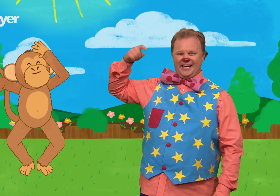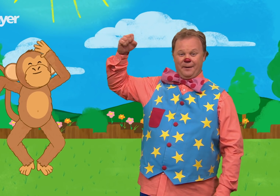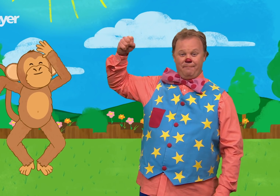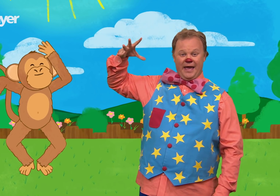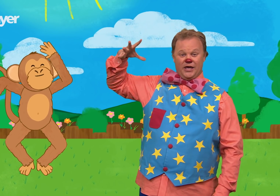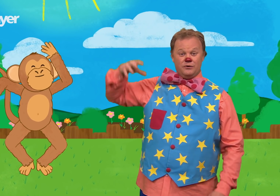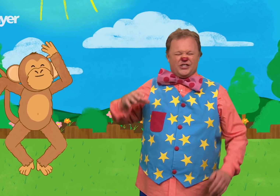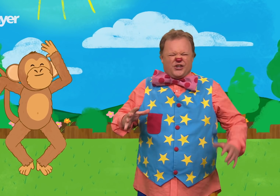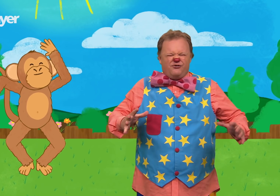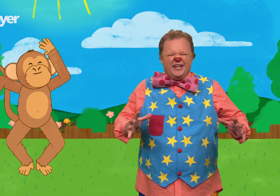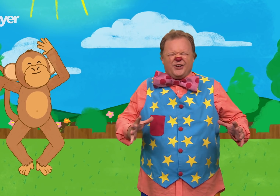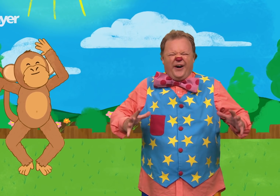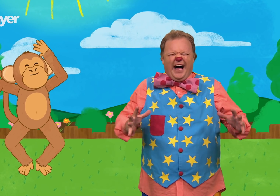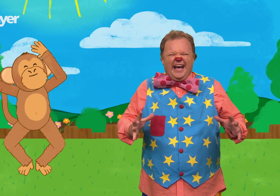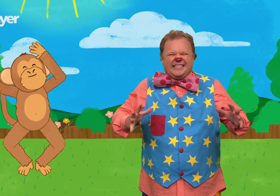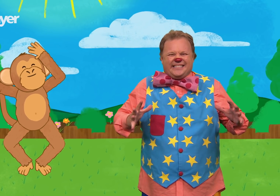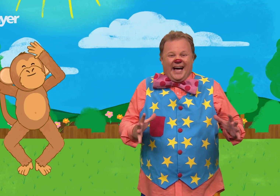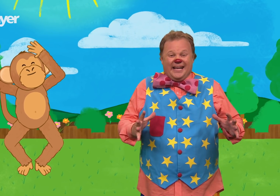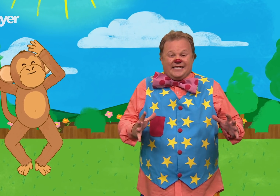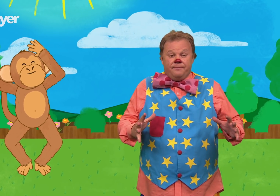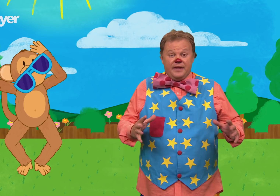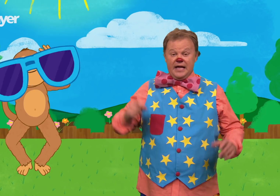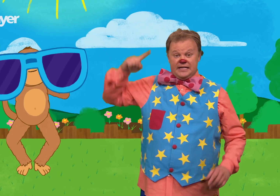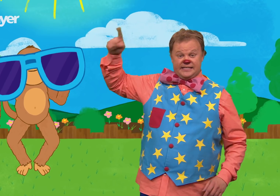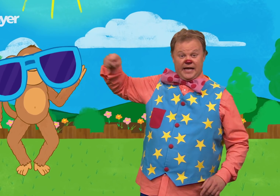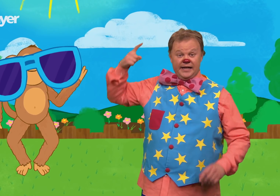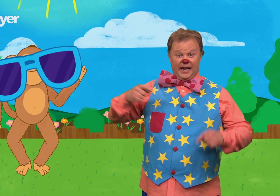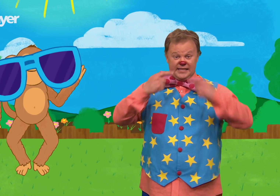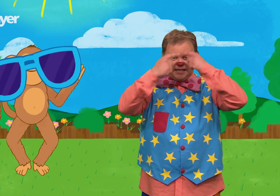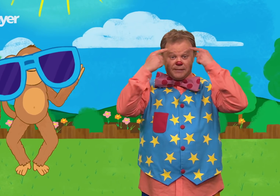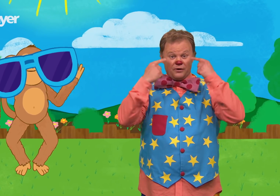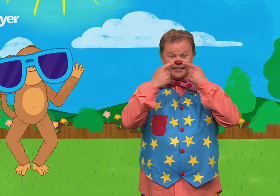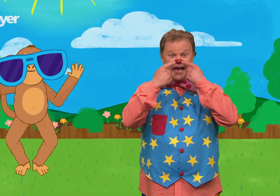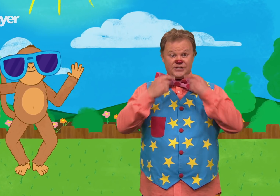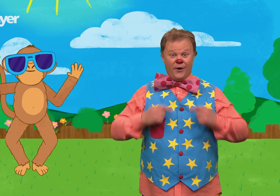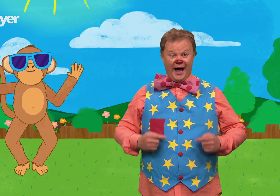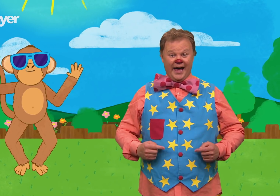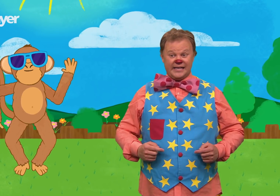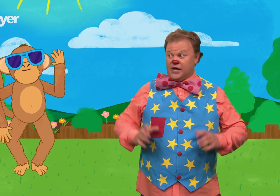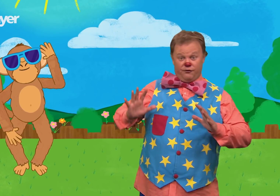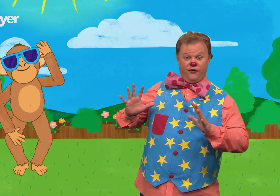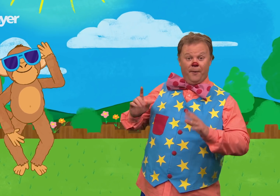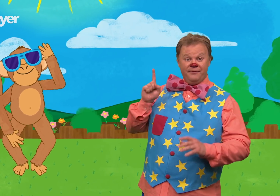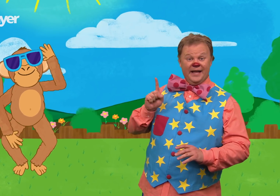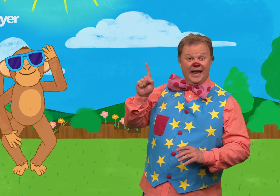can make you scrunch your eyes tight. Sunglasses protect your eyes from the